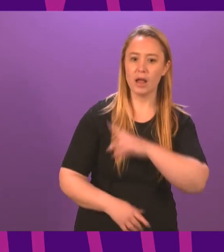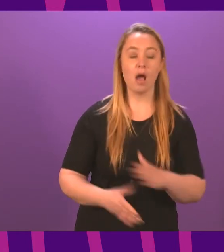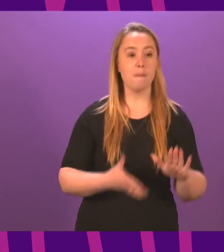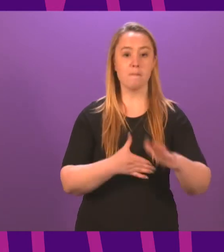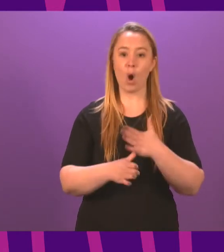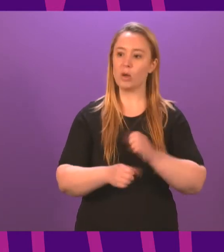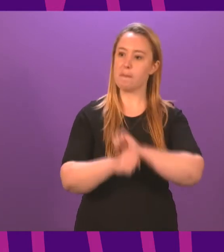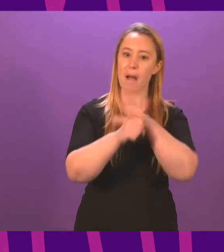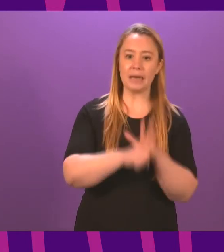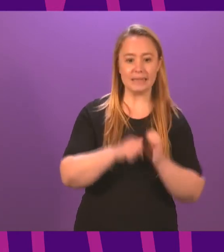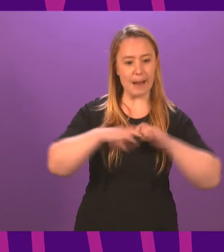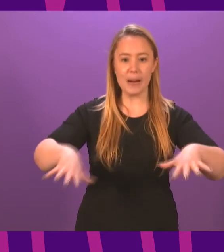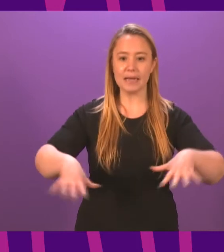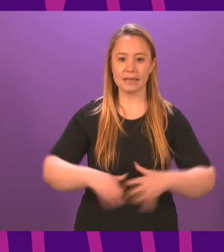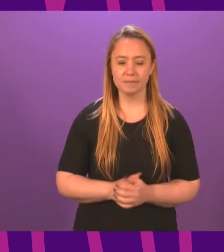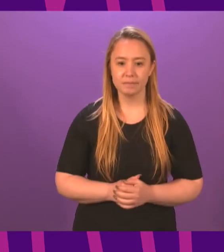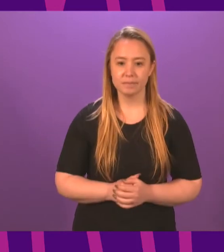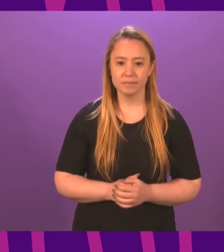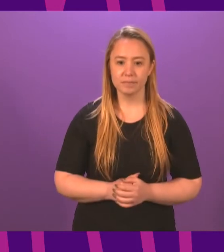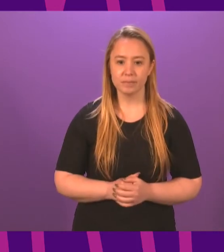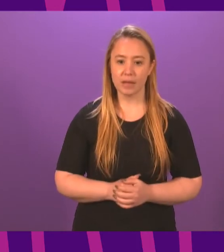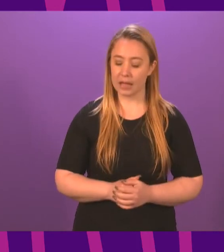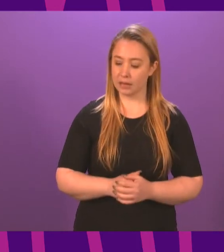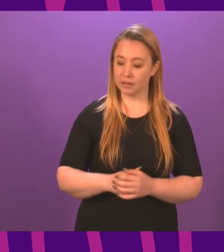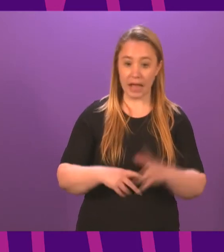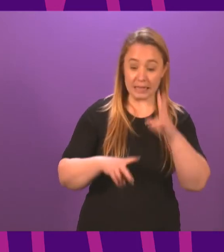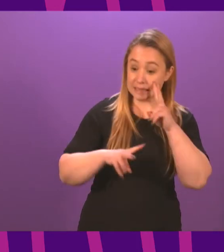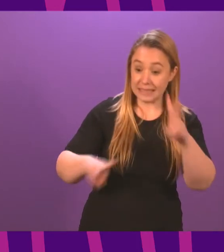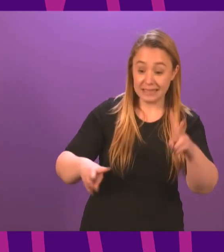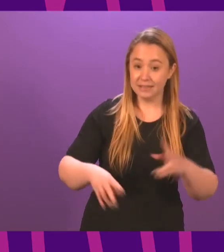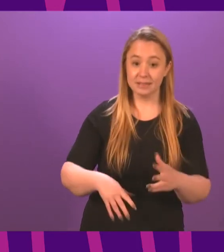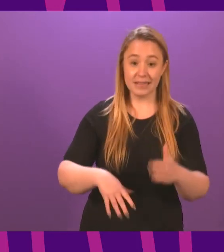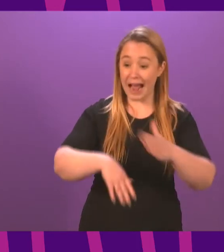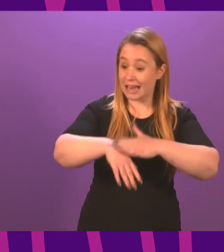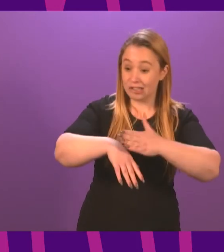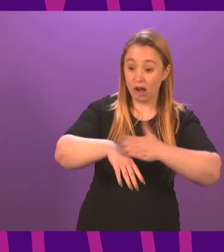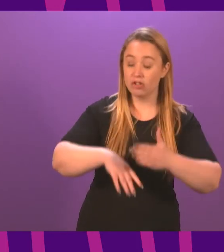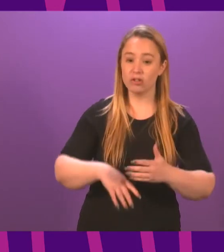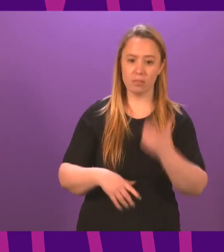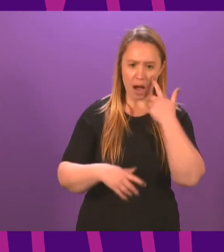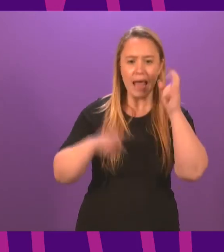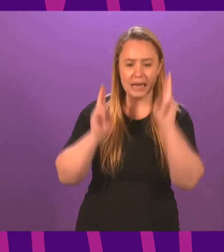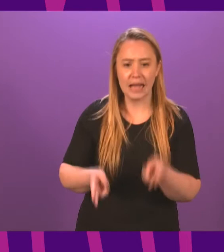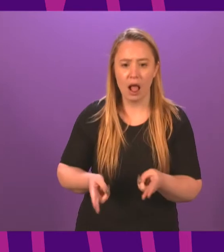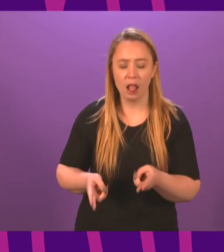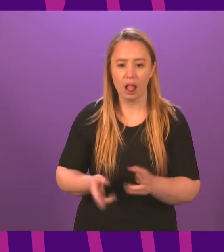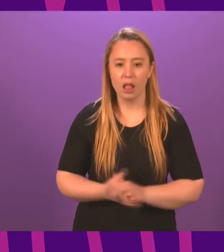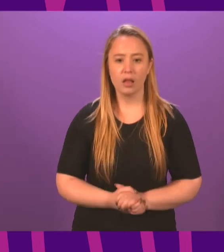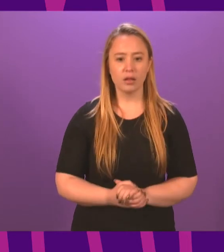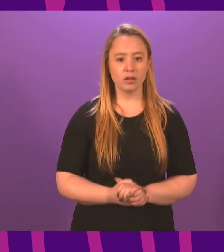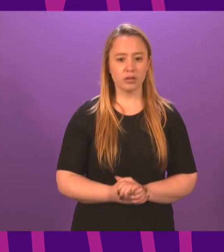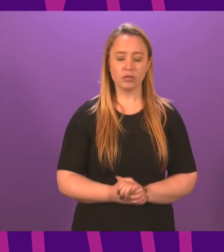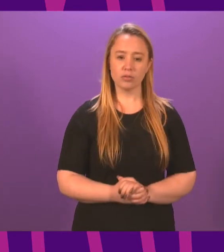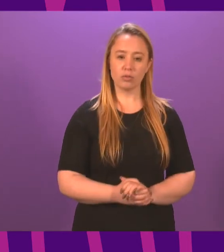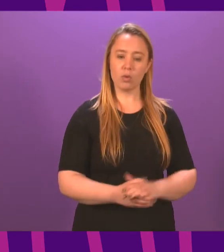in a pandemic, which we cannot see, maybe touch, and that can kill. I have to say a minority of residents